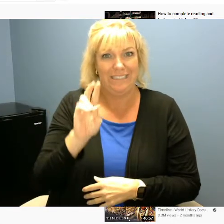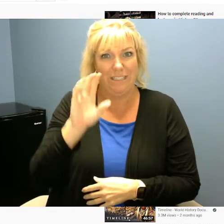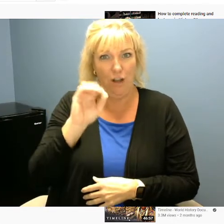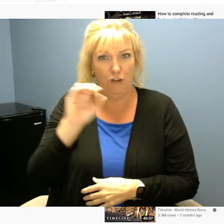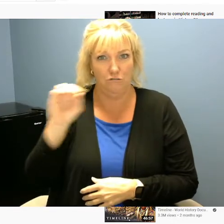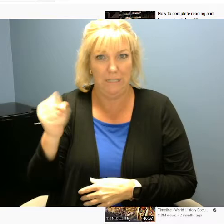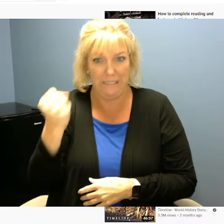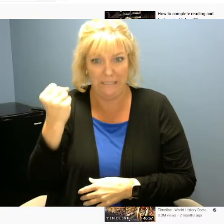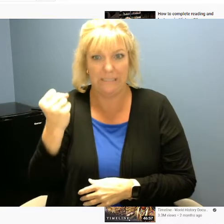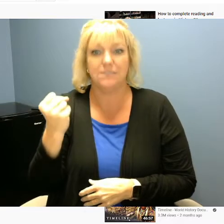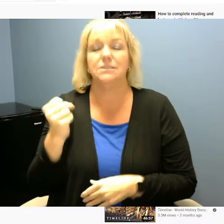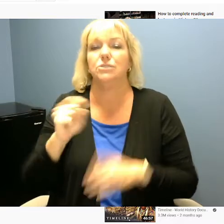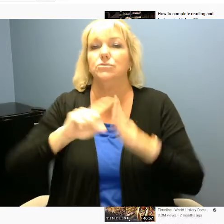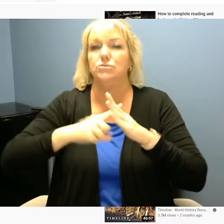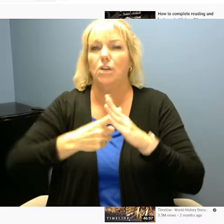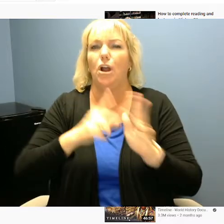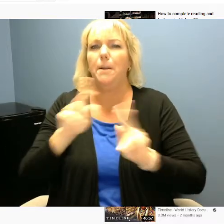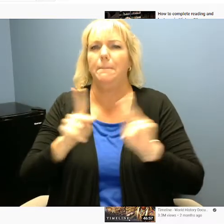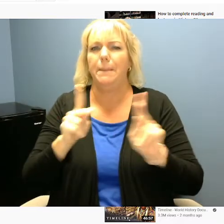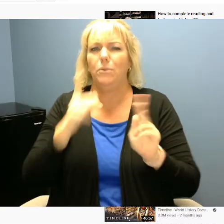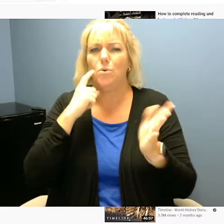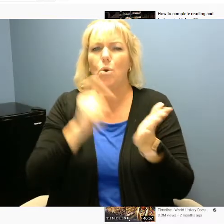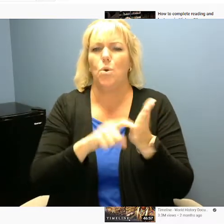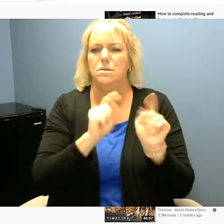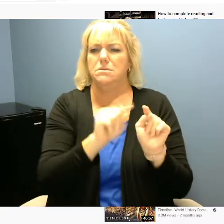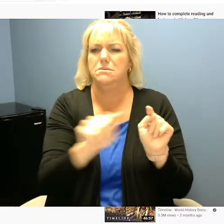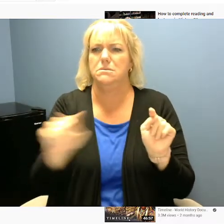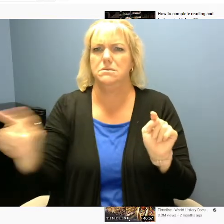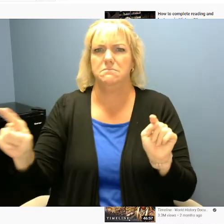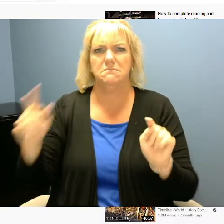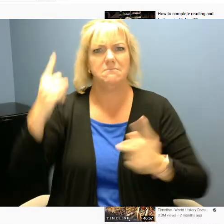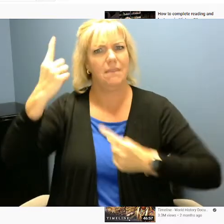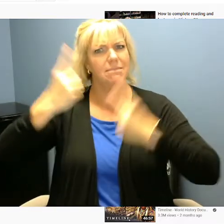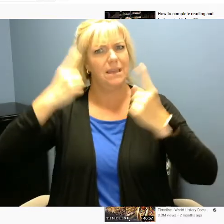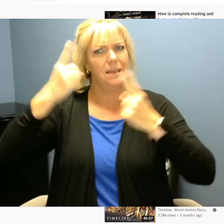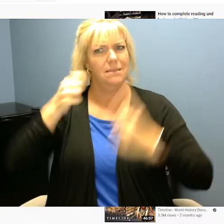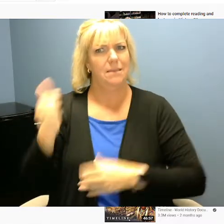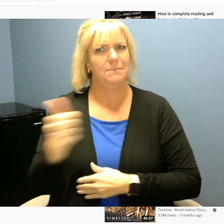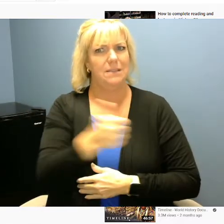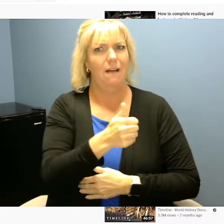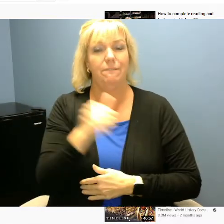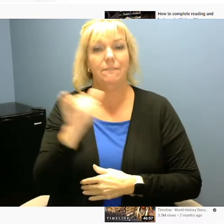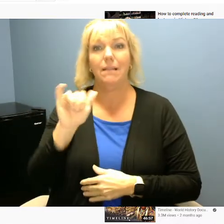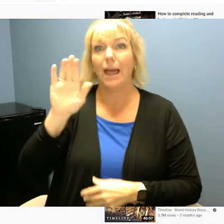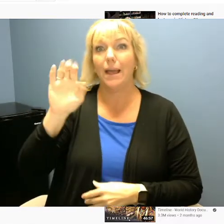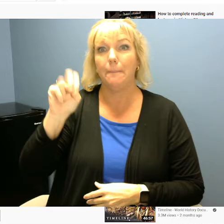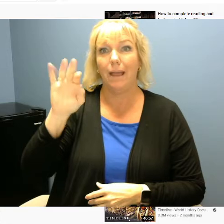that primarily through Franklin, where people say, lightning struck my house.